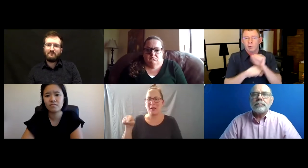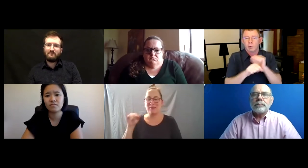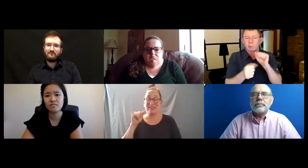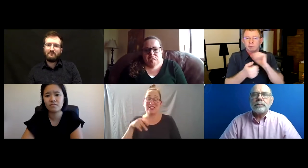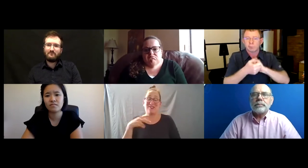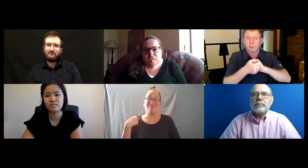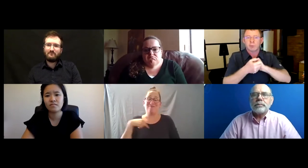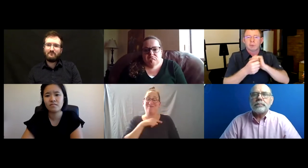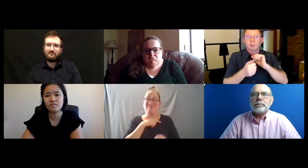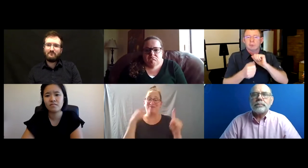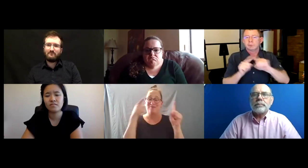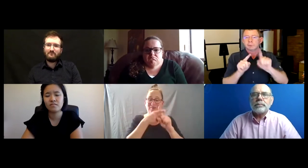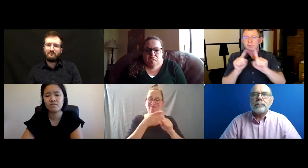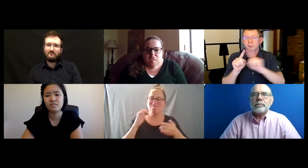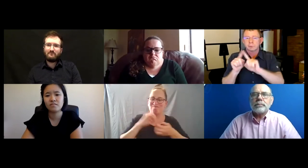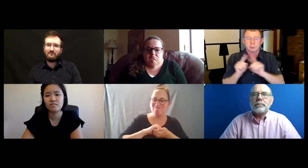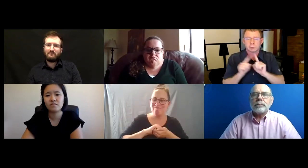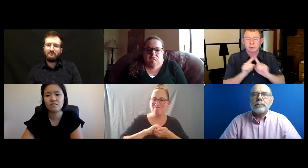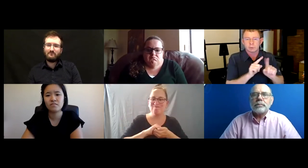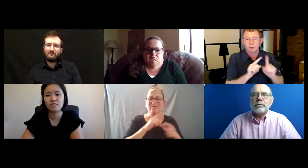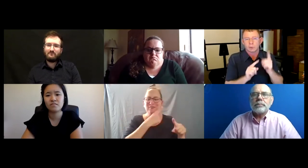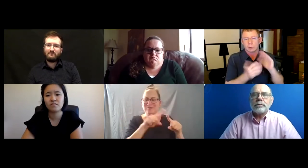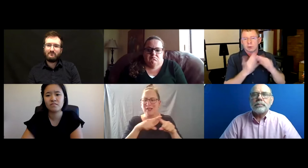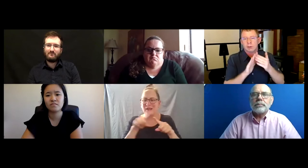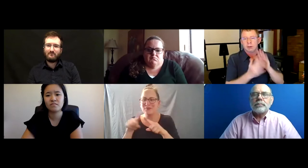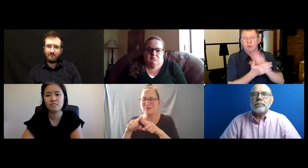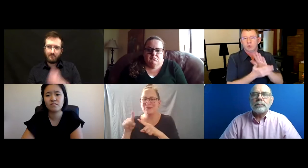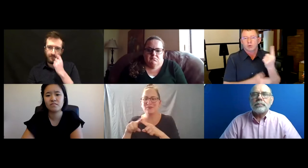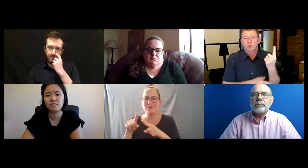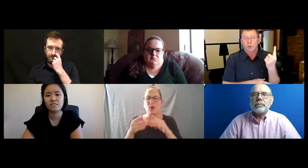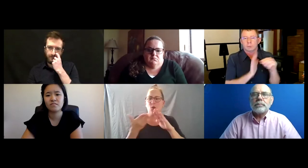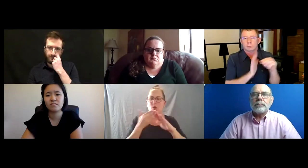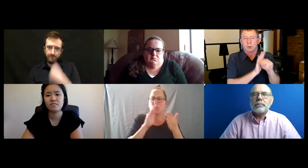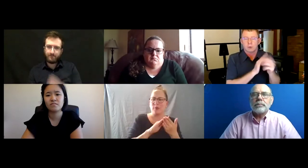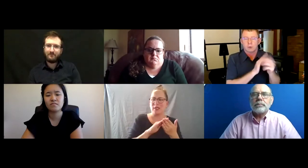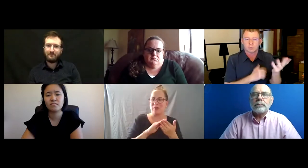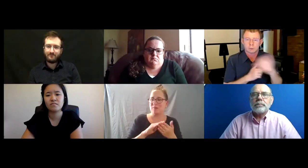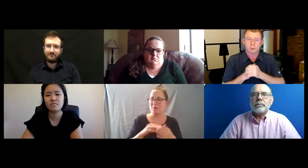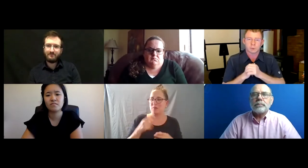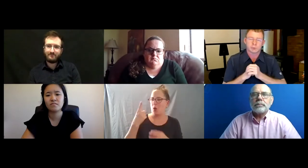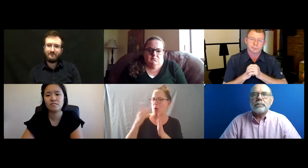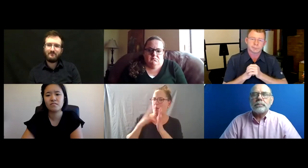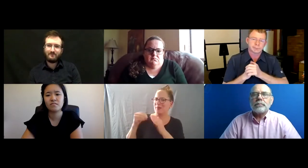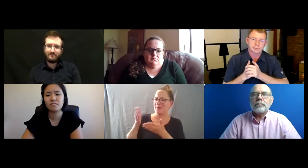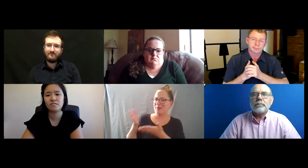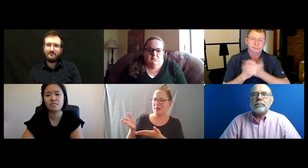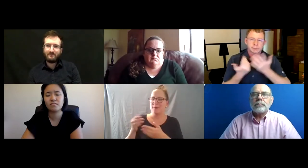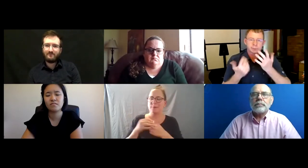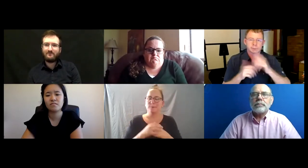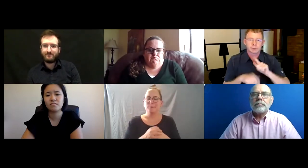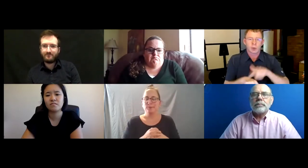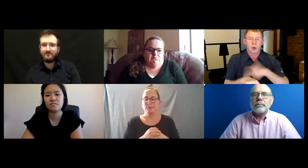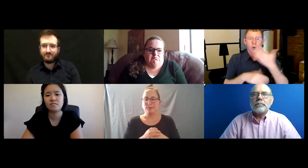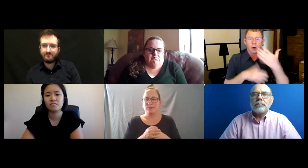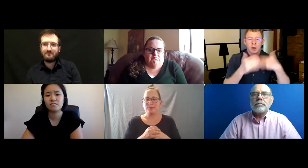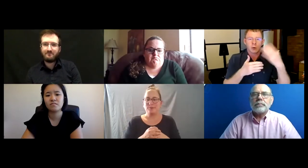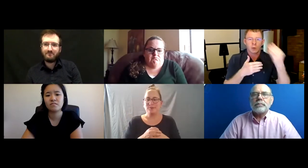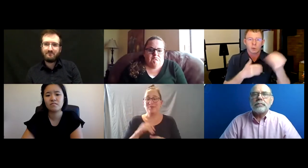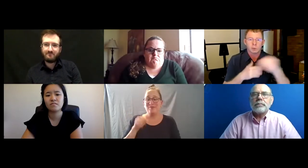hearing students. So we enjoy looking for partnership opportunities. And this is just one model that we have